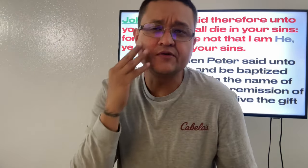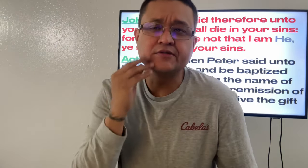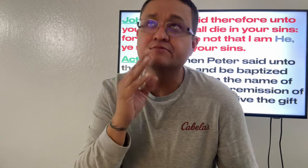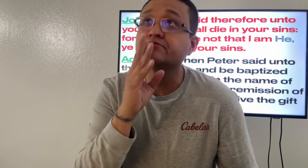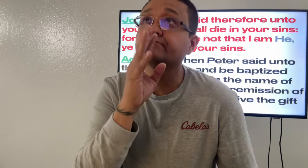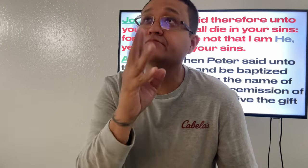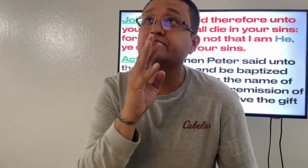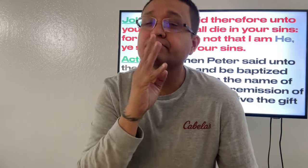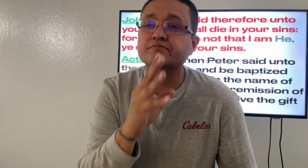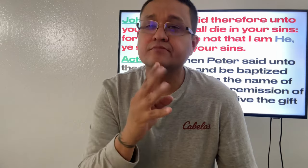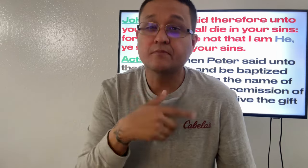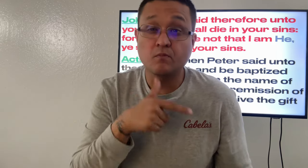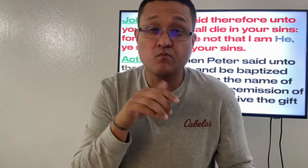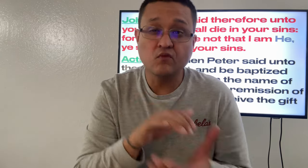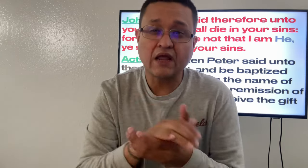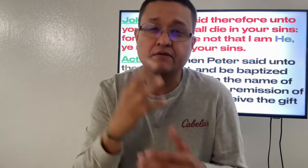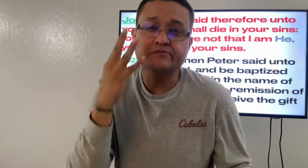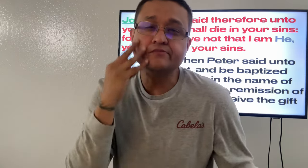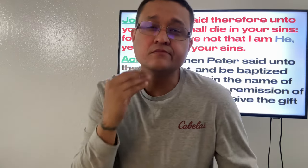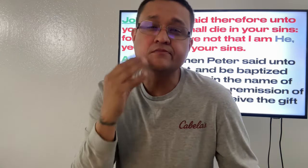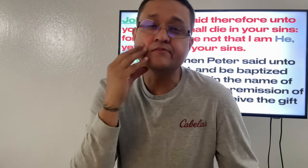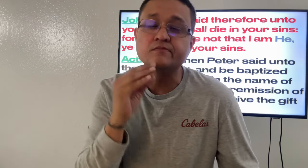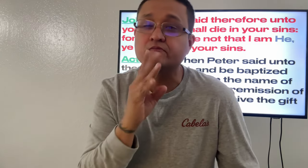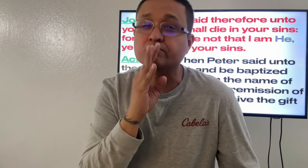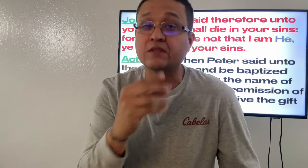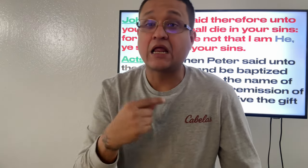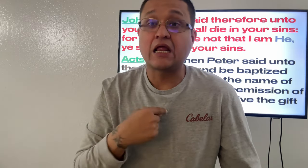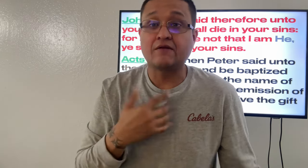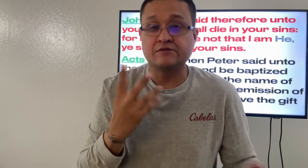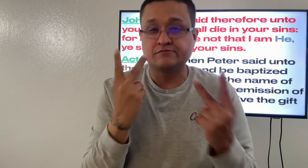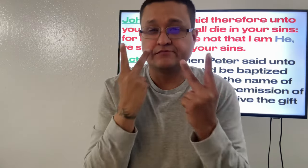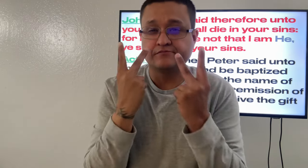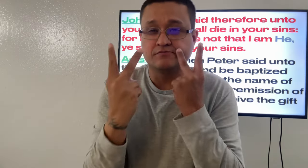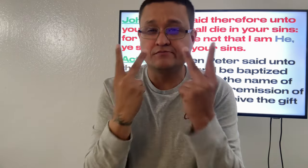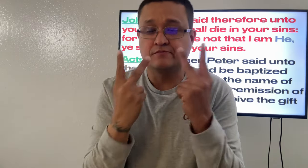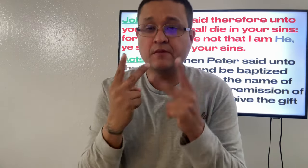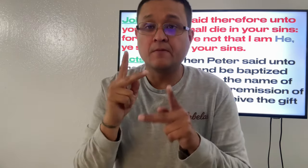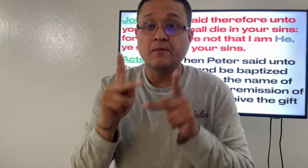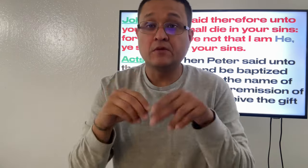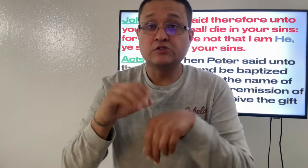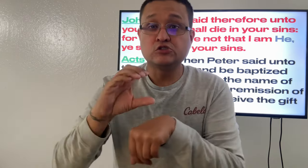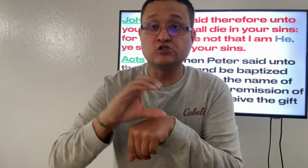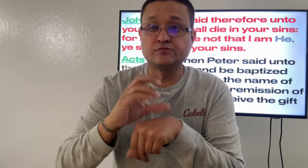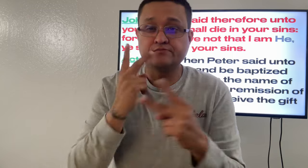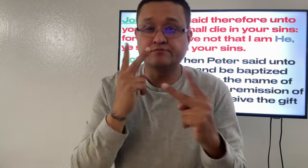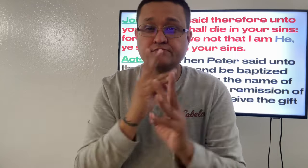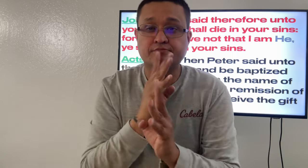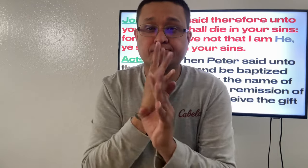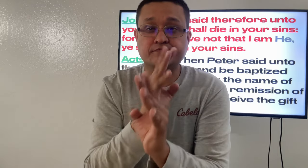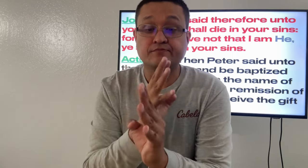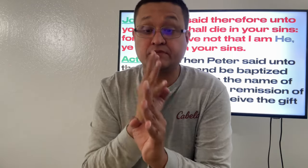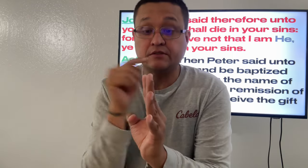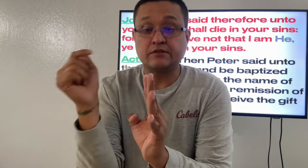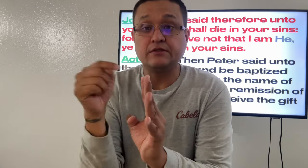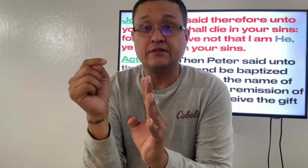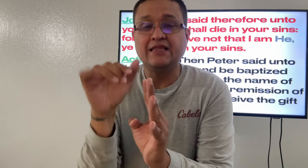and I'm just going to let you know I've experienced my wife has experienced several times I've experienced several times we've seen people in church speaking in tongues